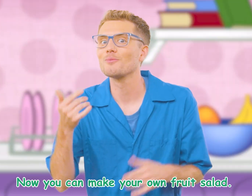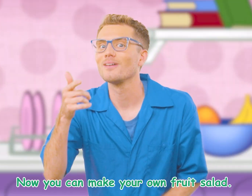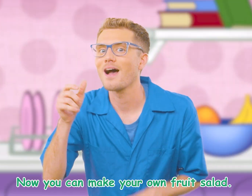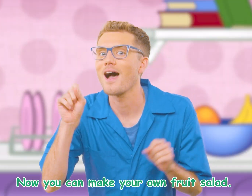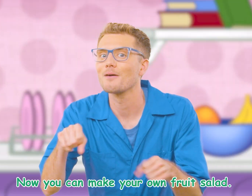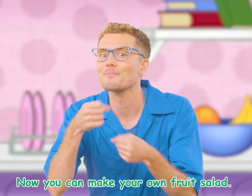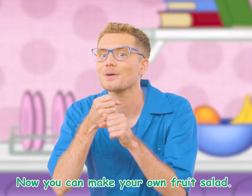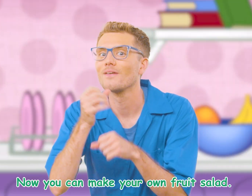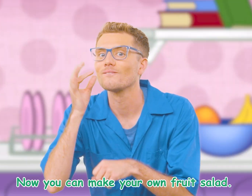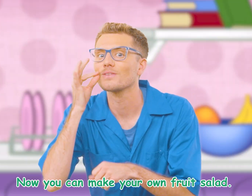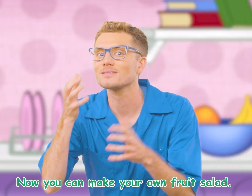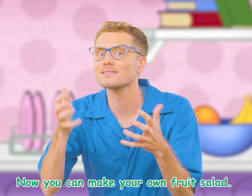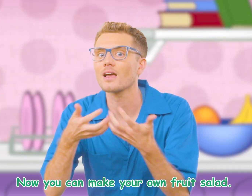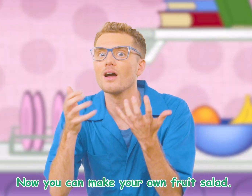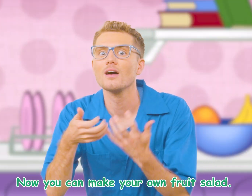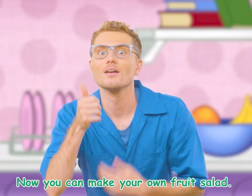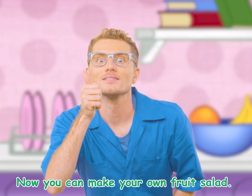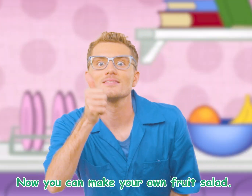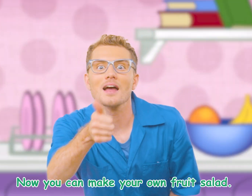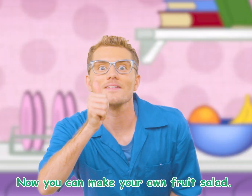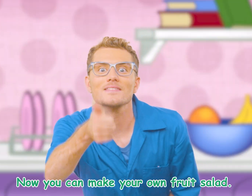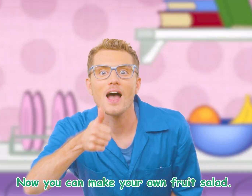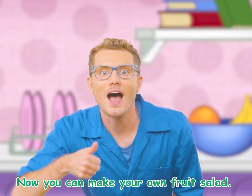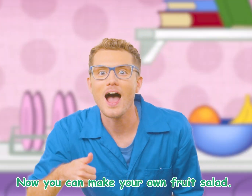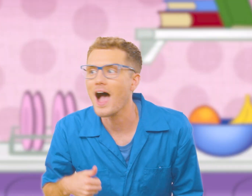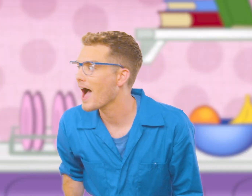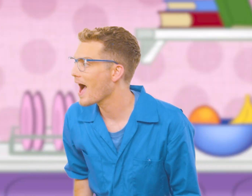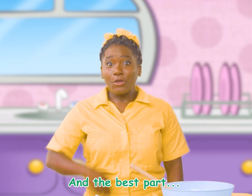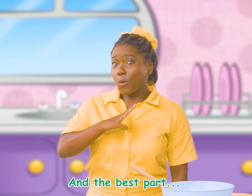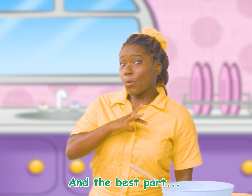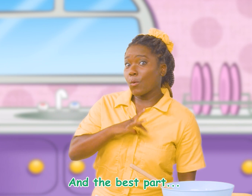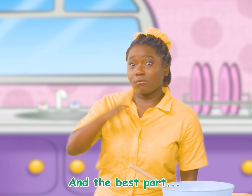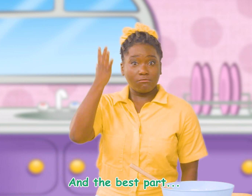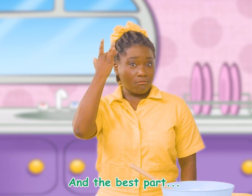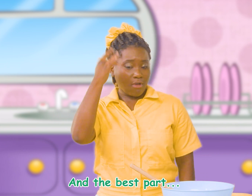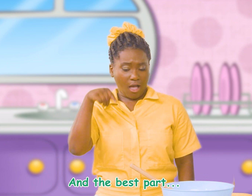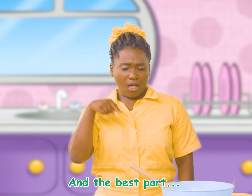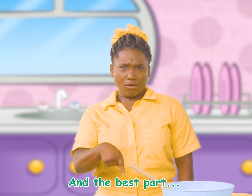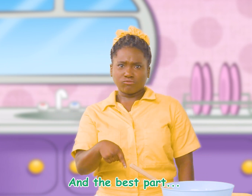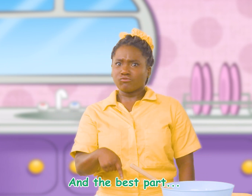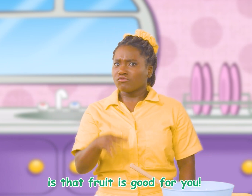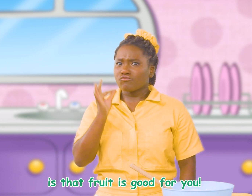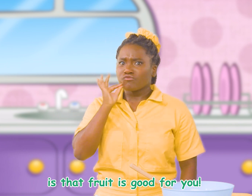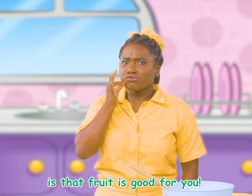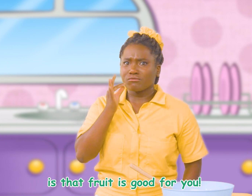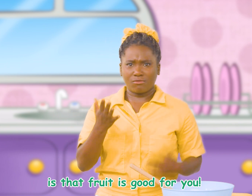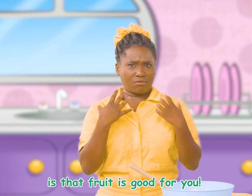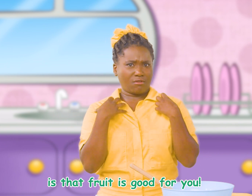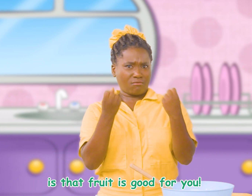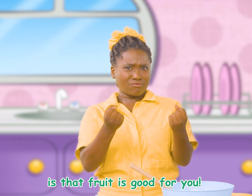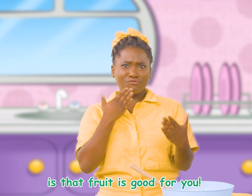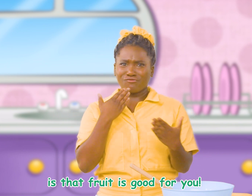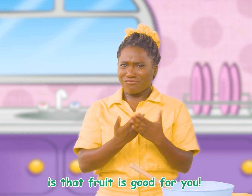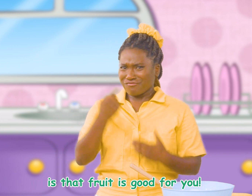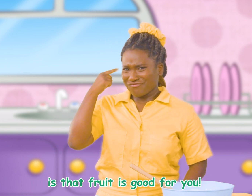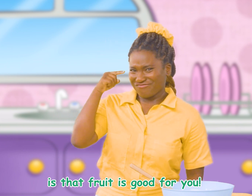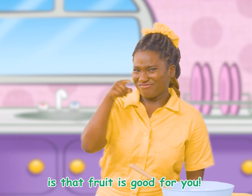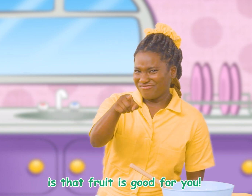Now you can make your own fruit salad! And the best part is that fruit is good for